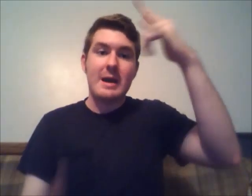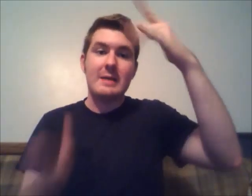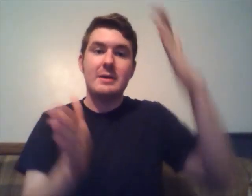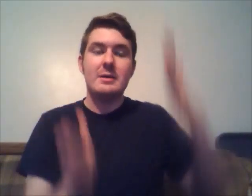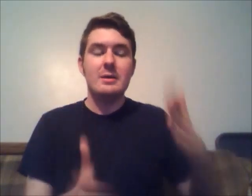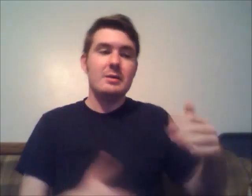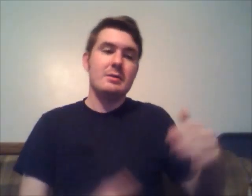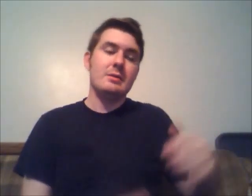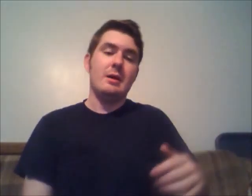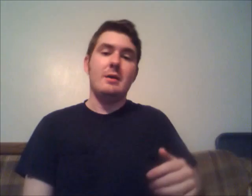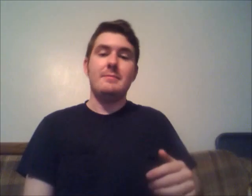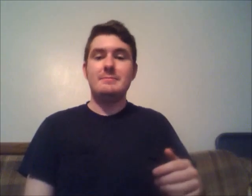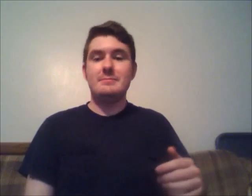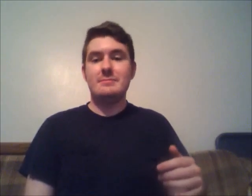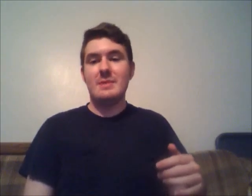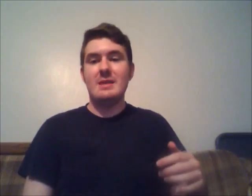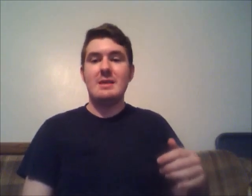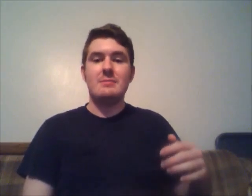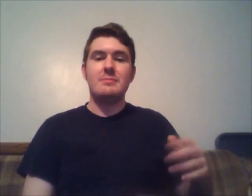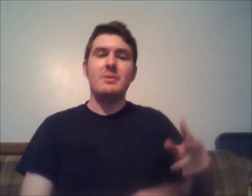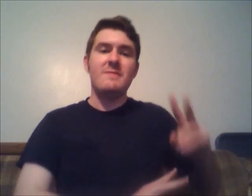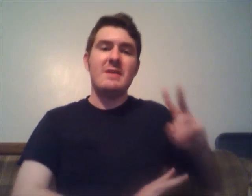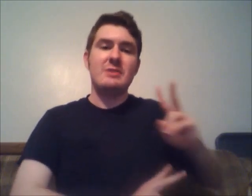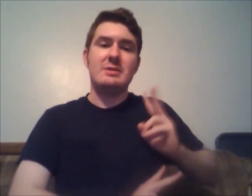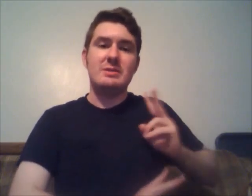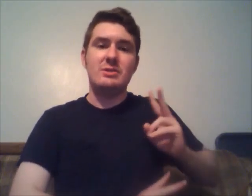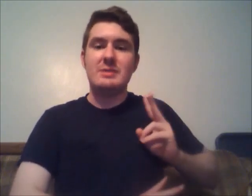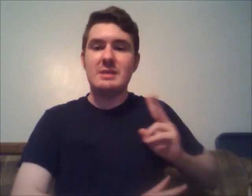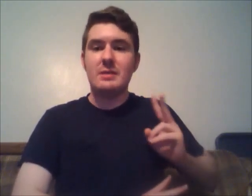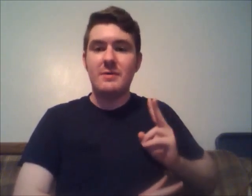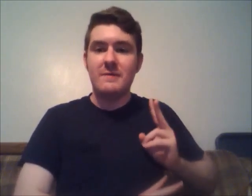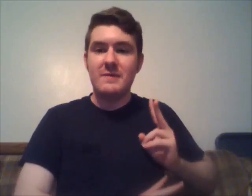pilot. And then but veterans generally signed with a V.